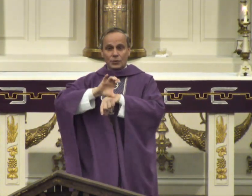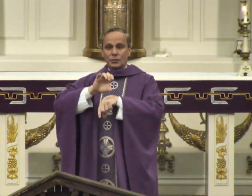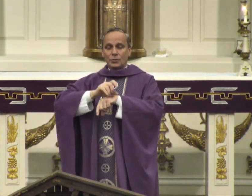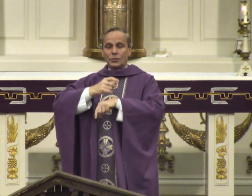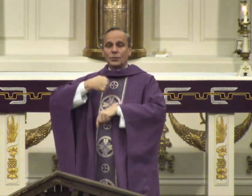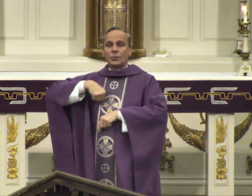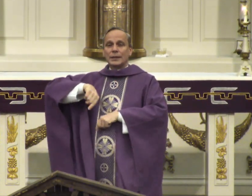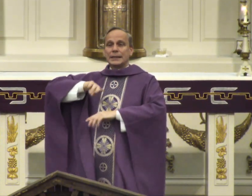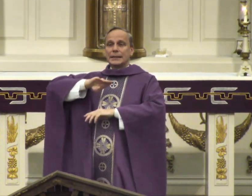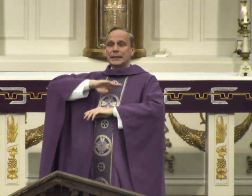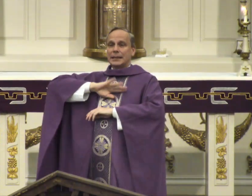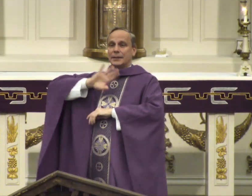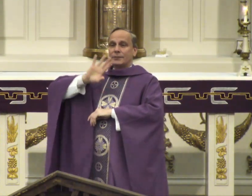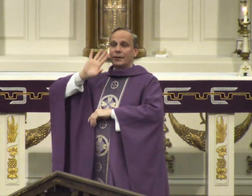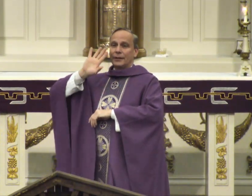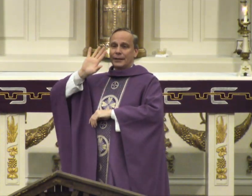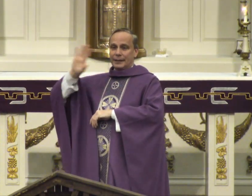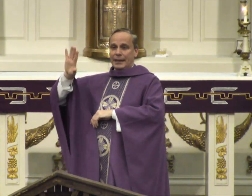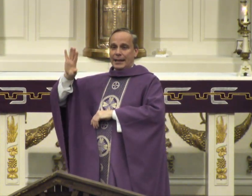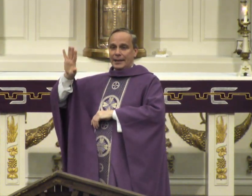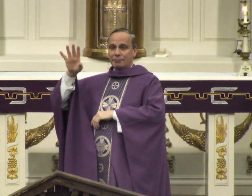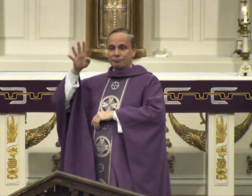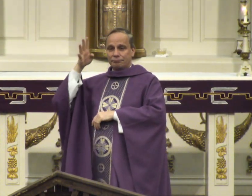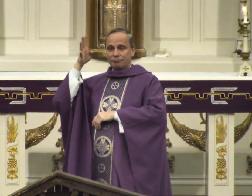We are the church.